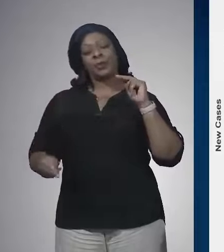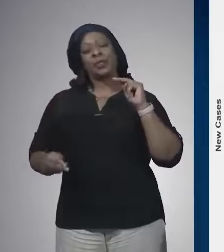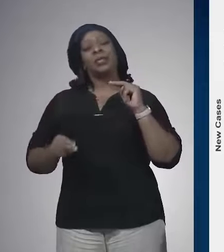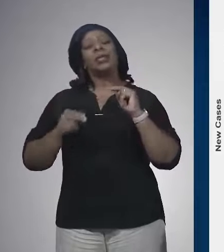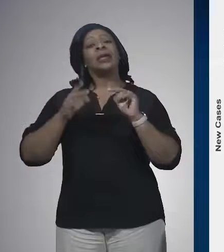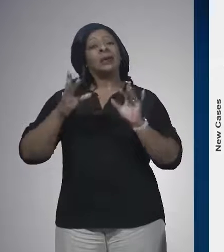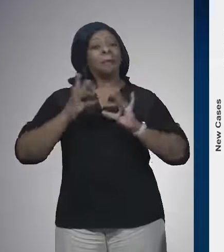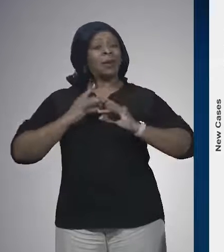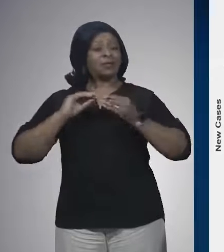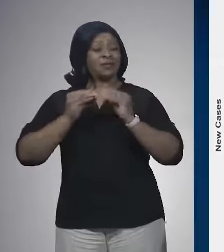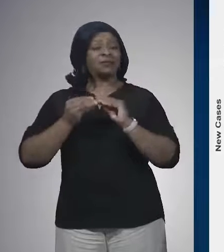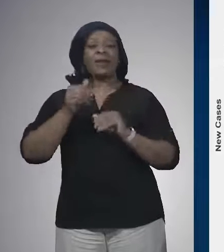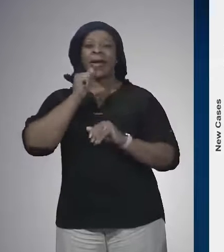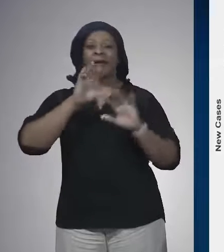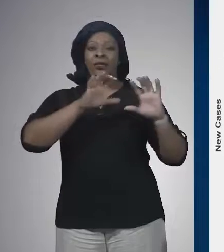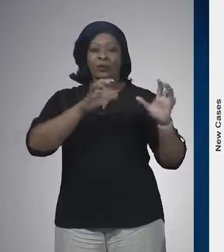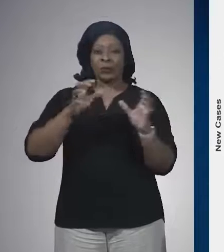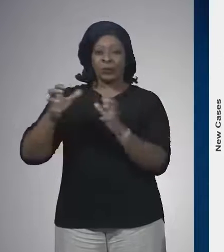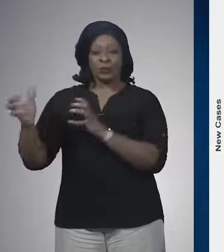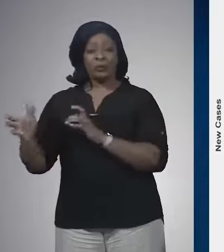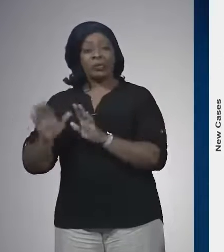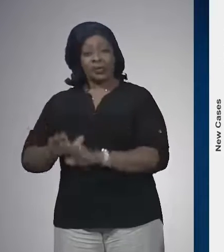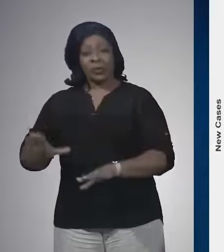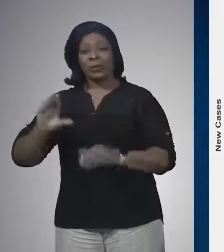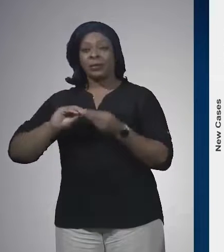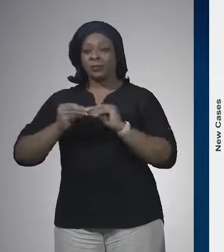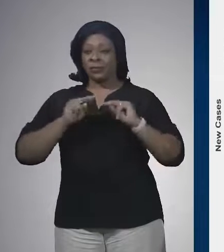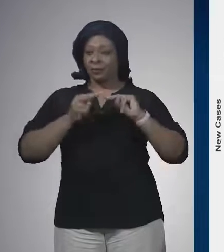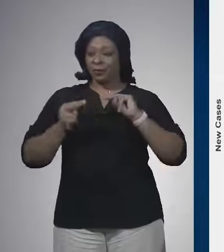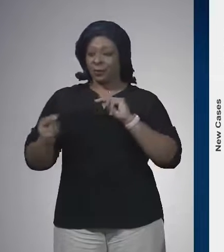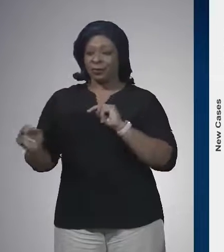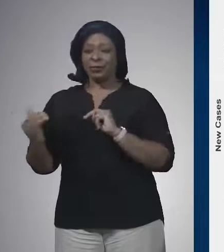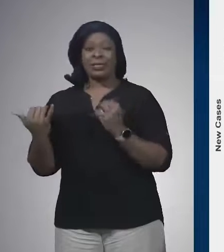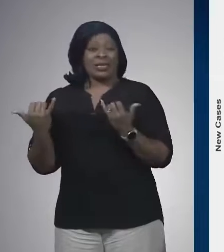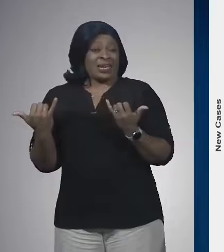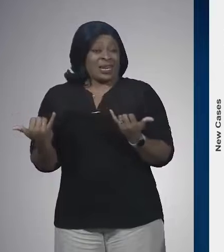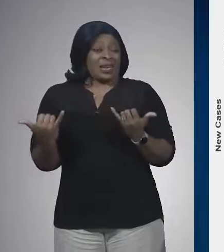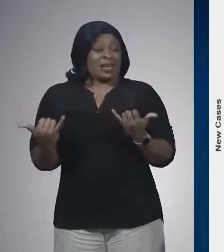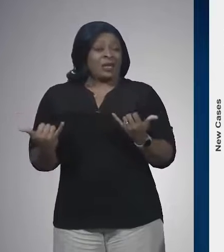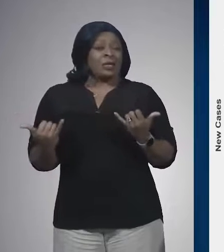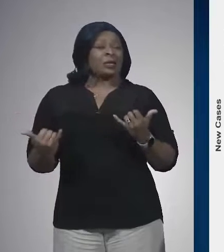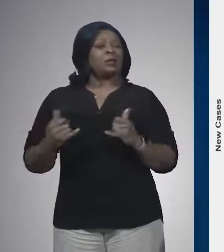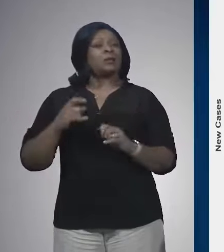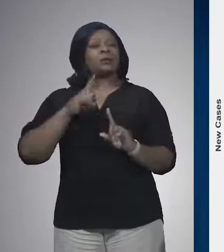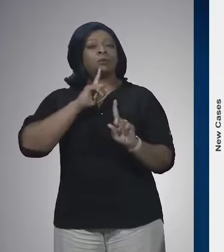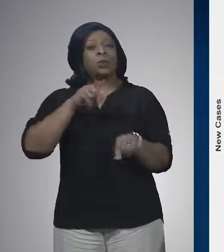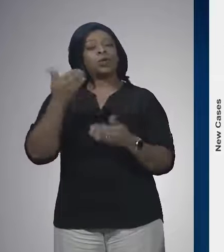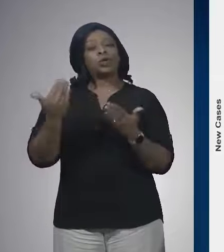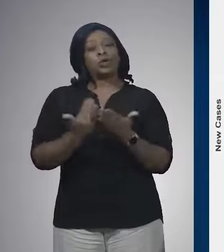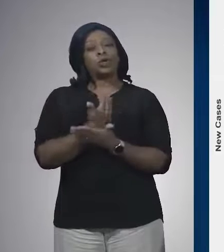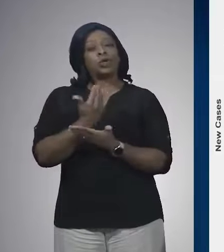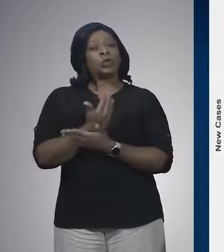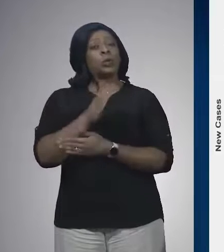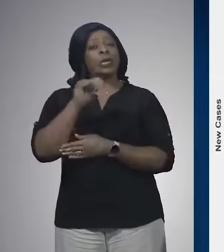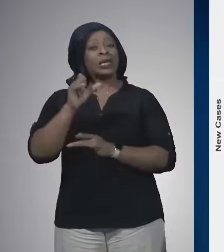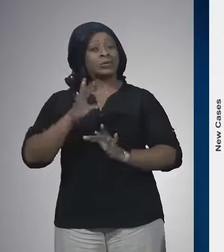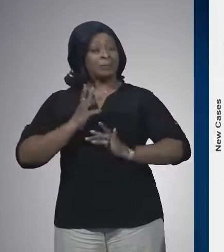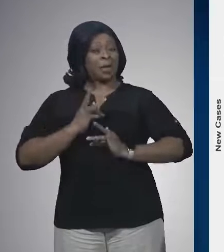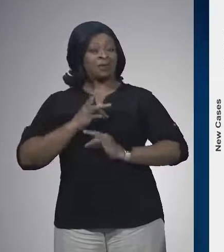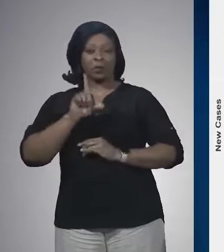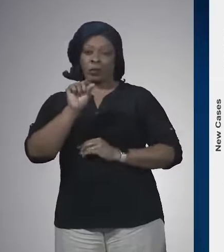in every age range, including pediatric cases. Today, we report 20 new pediatric cases